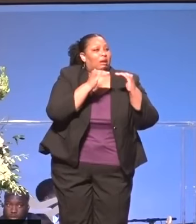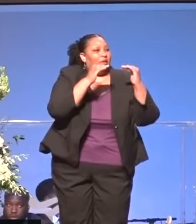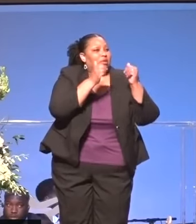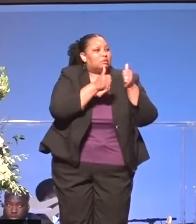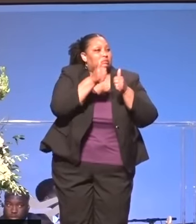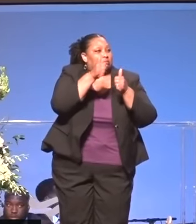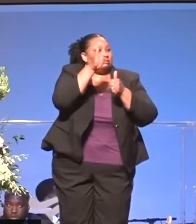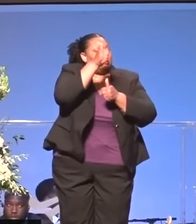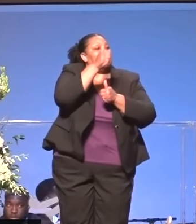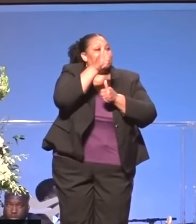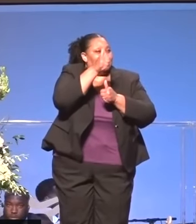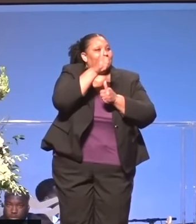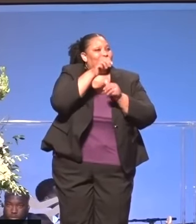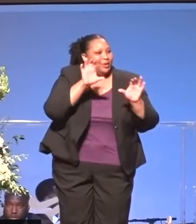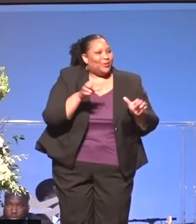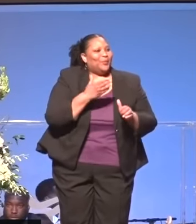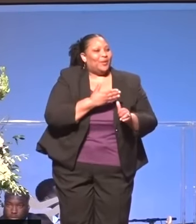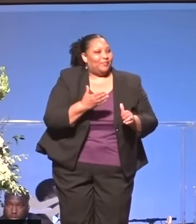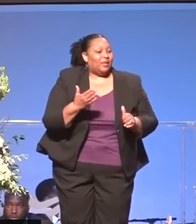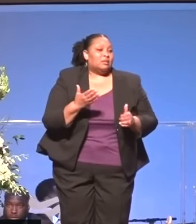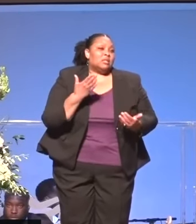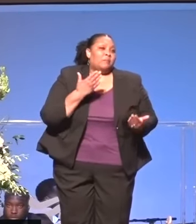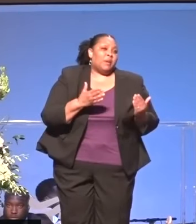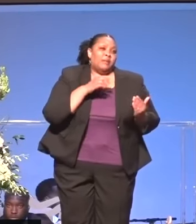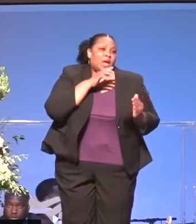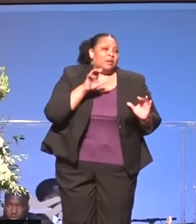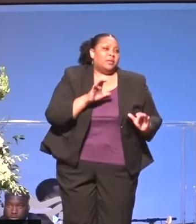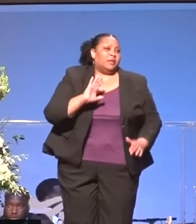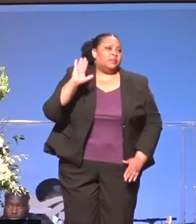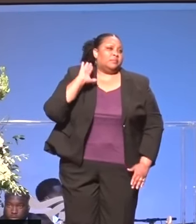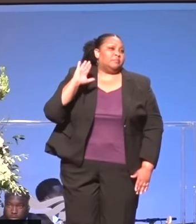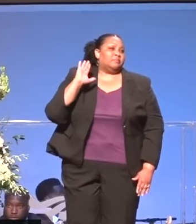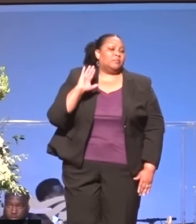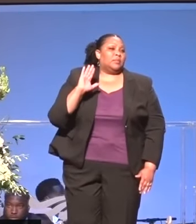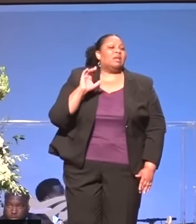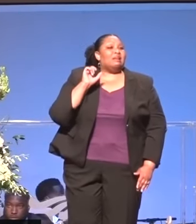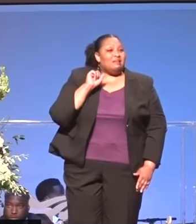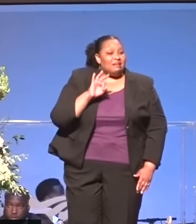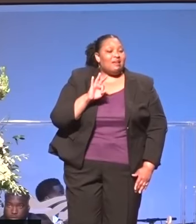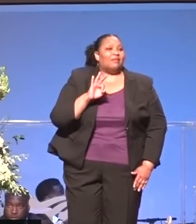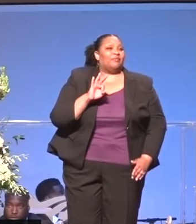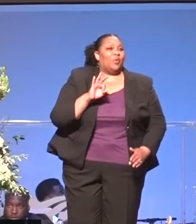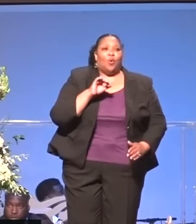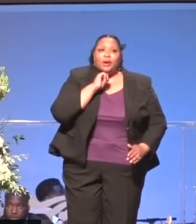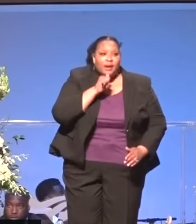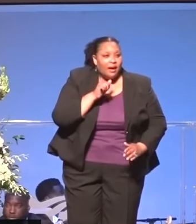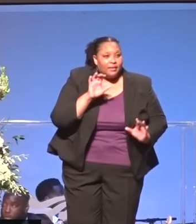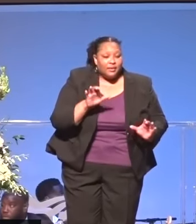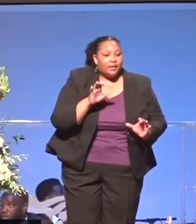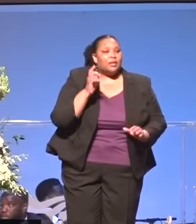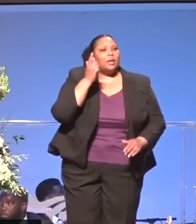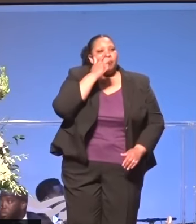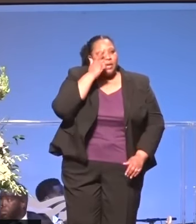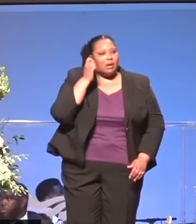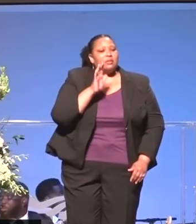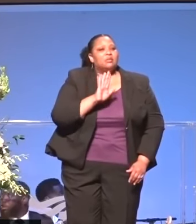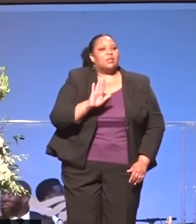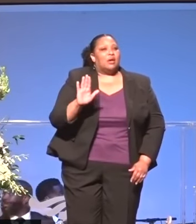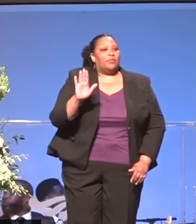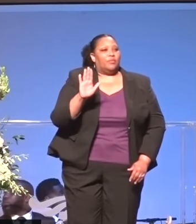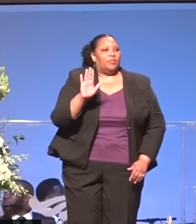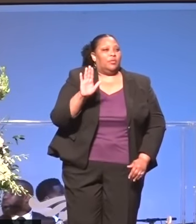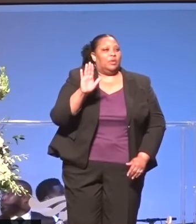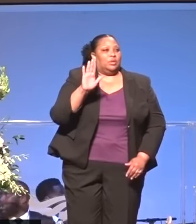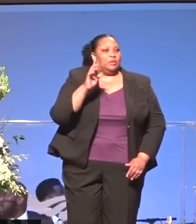doing things that they otherwise might not have done had not done because of your